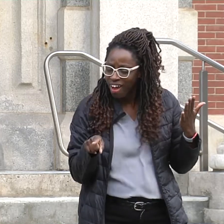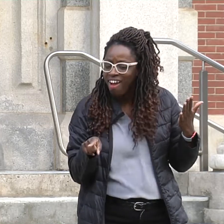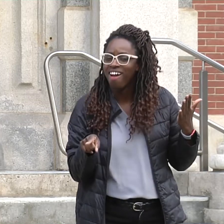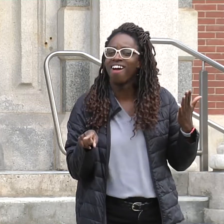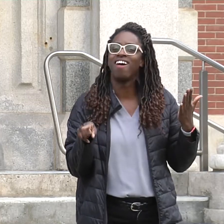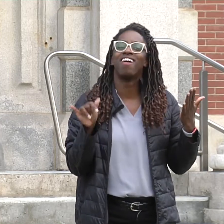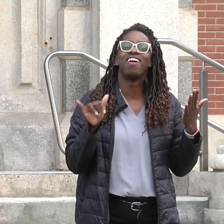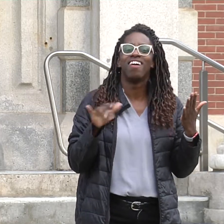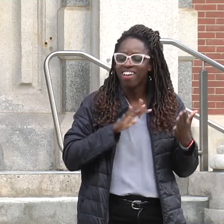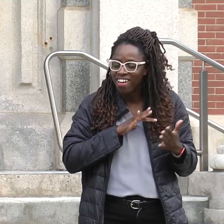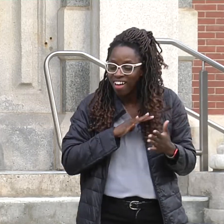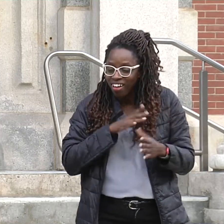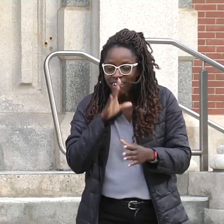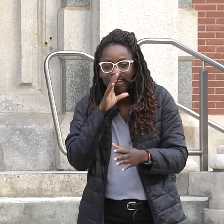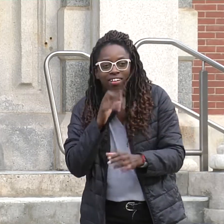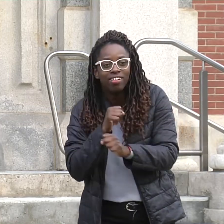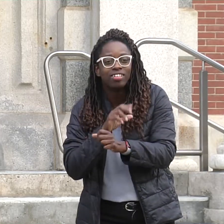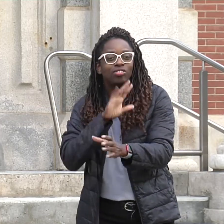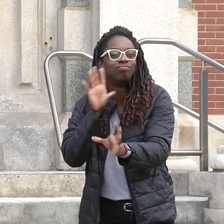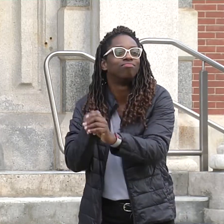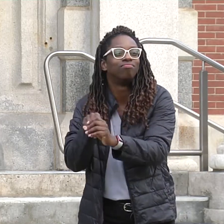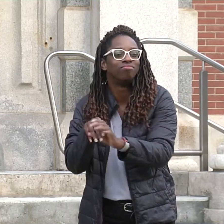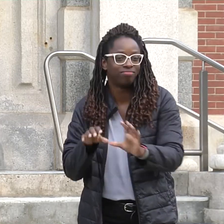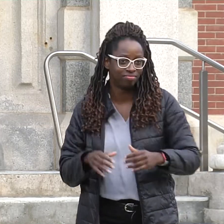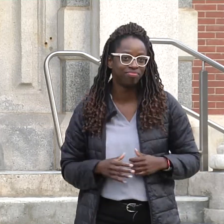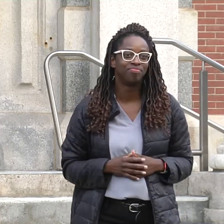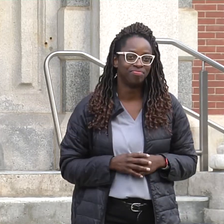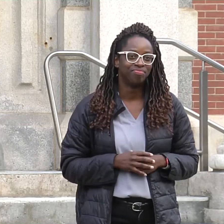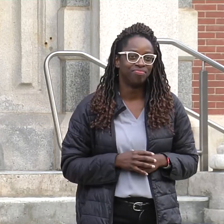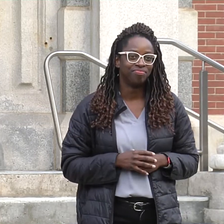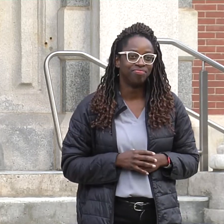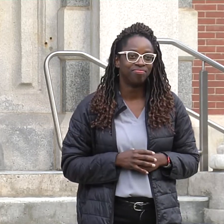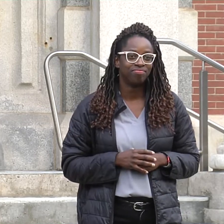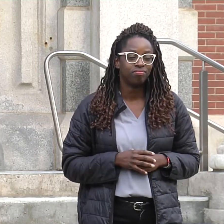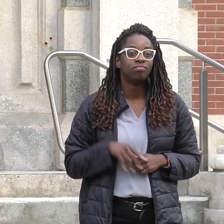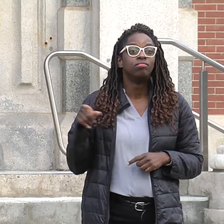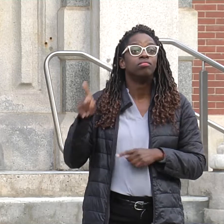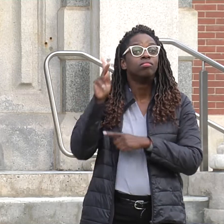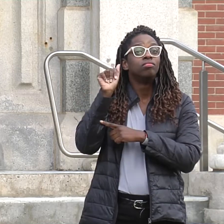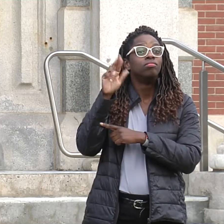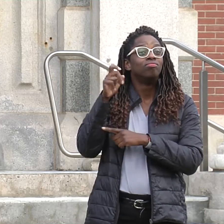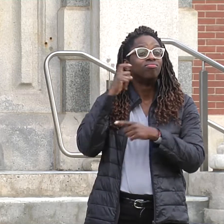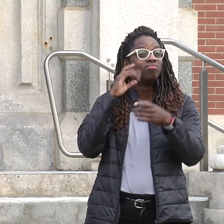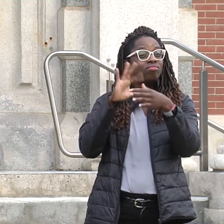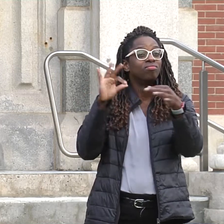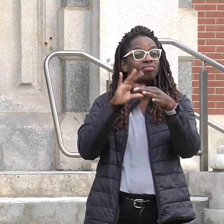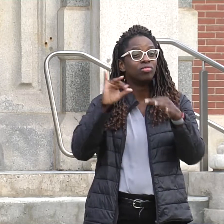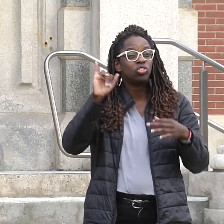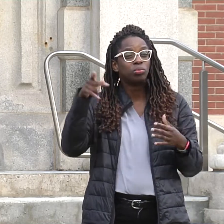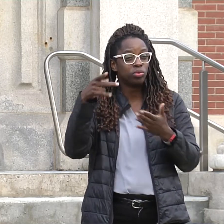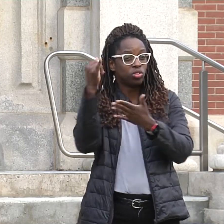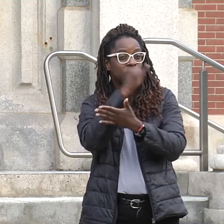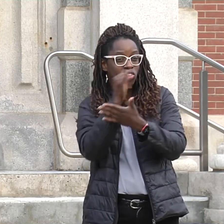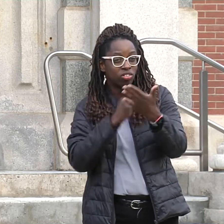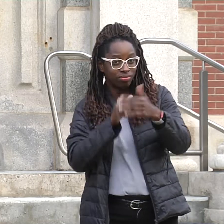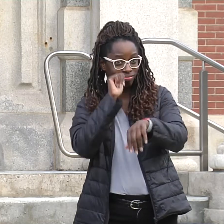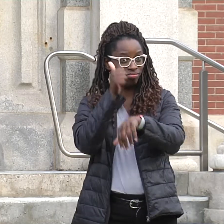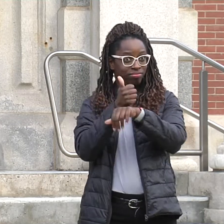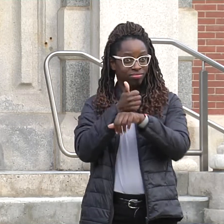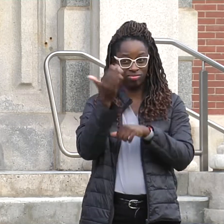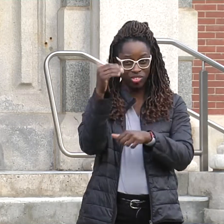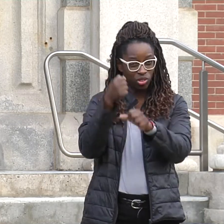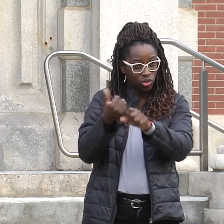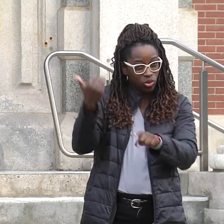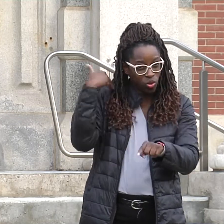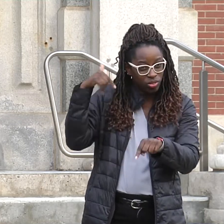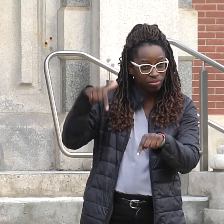You know, Cara mentioned the Jamaica Plain bench, which was installed 15 years ago. And I could never imagine when I installed it such a